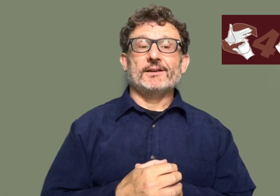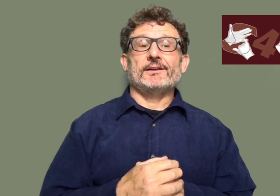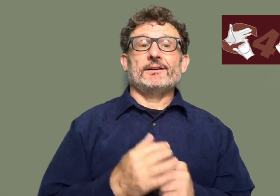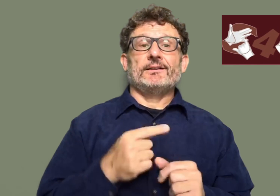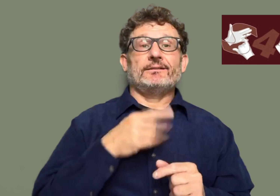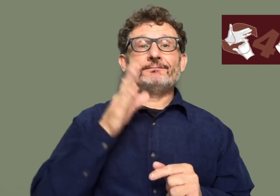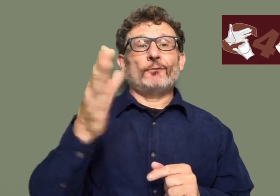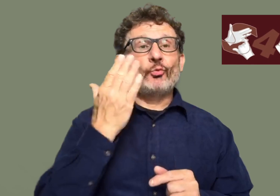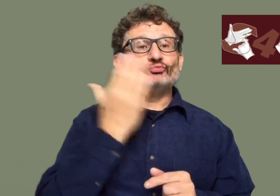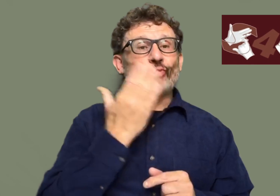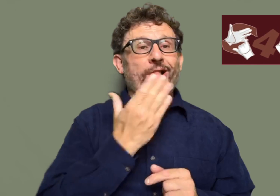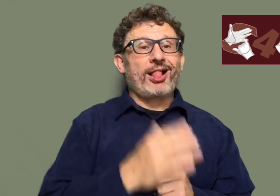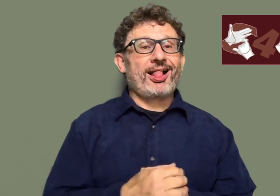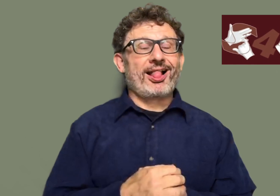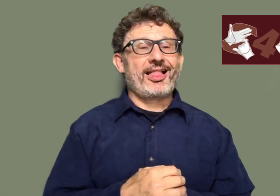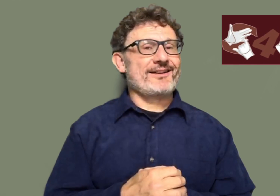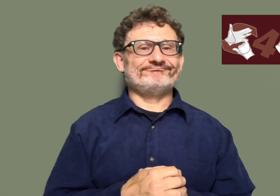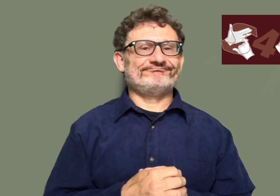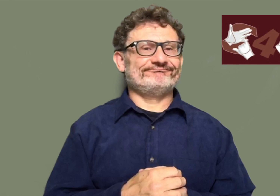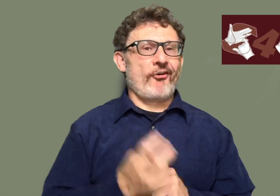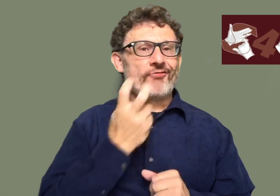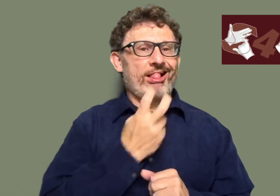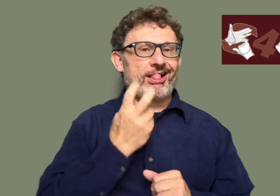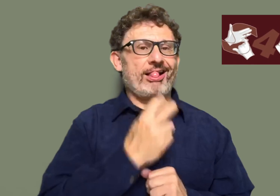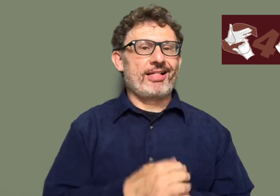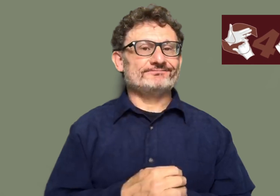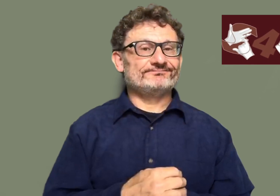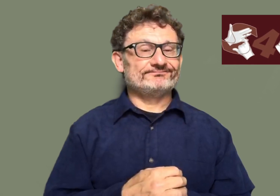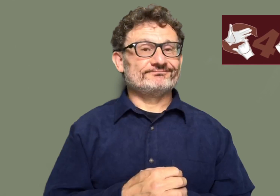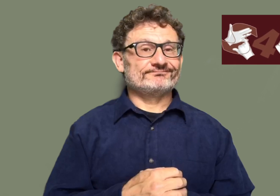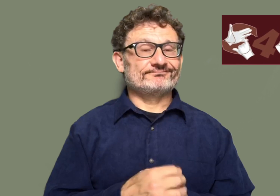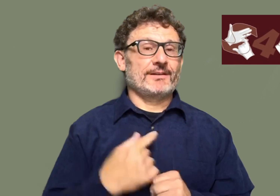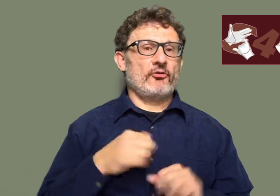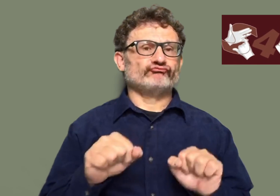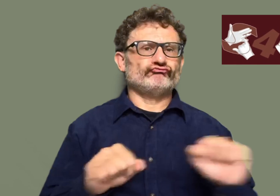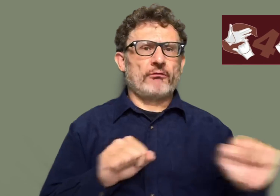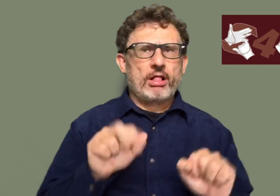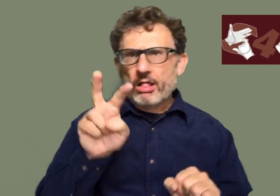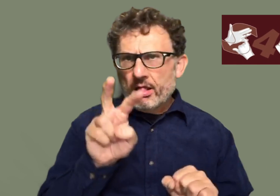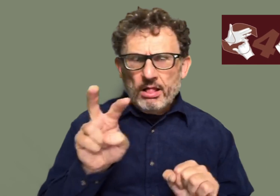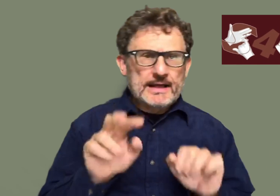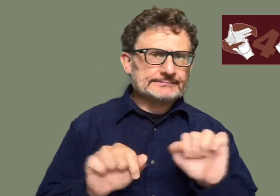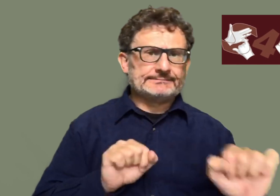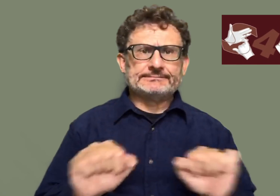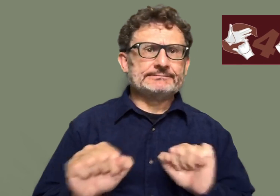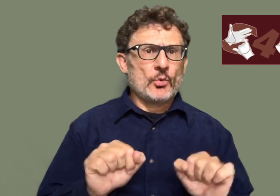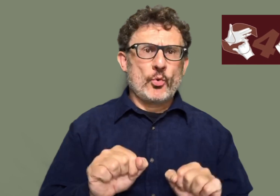Now, this wasn't the case when I was in school. It was an oral school. So I really struggled because I was forced to lip